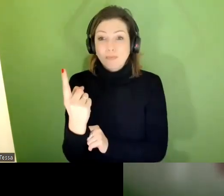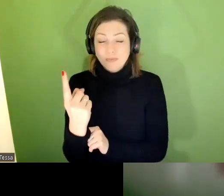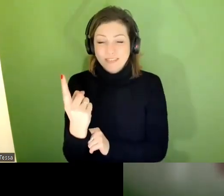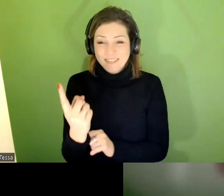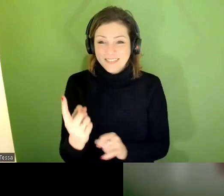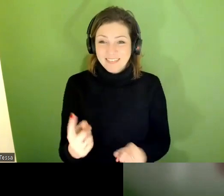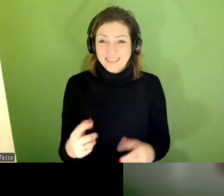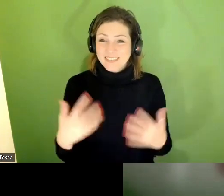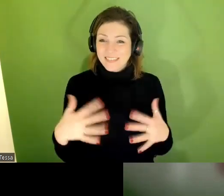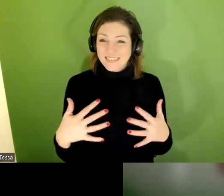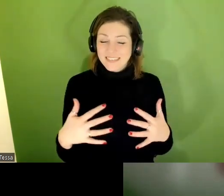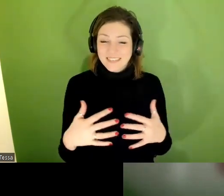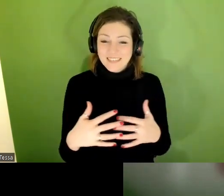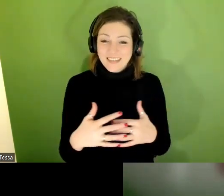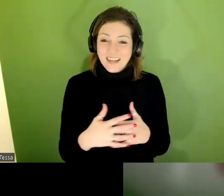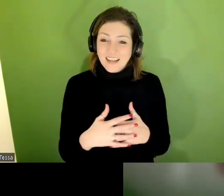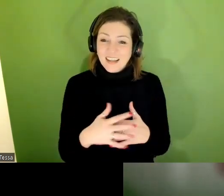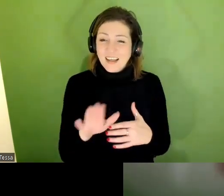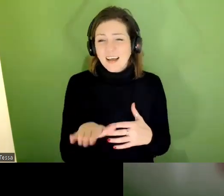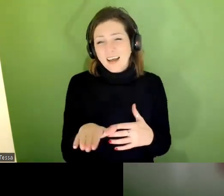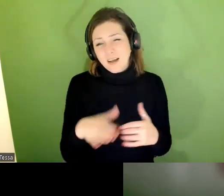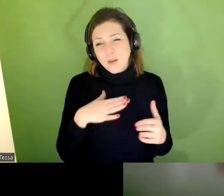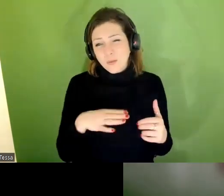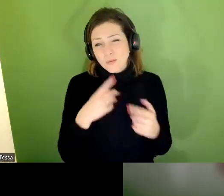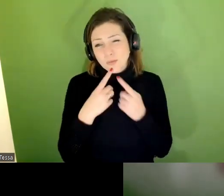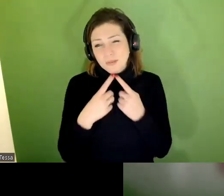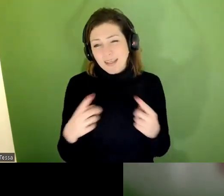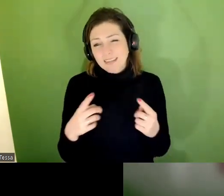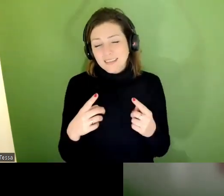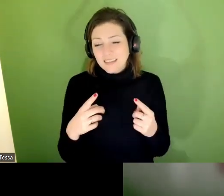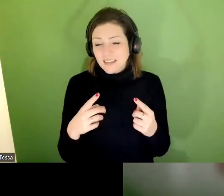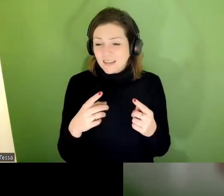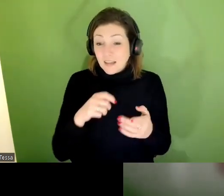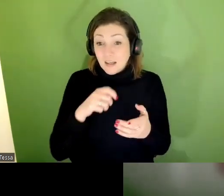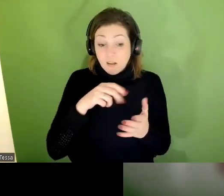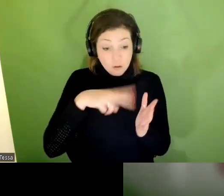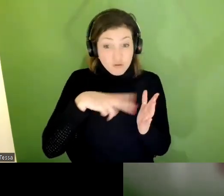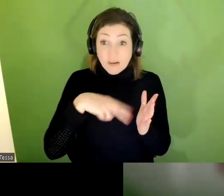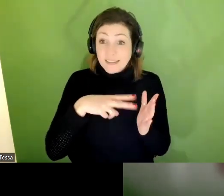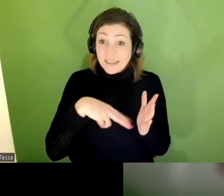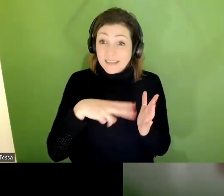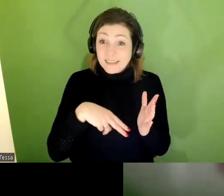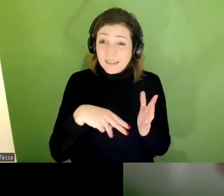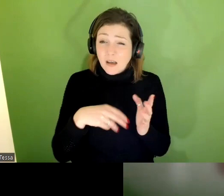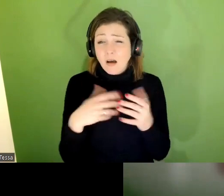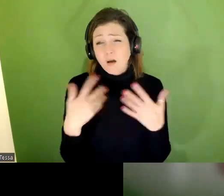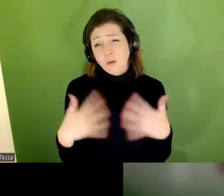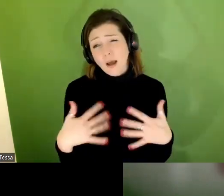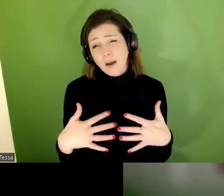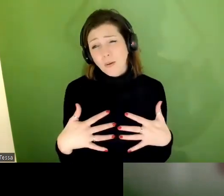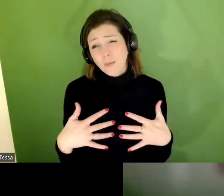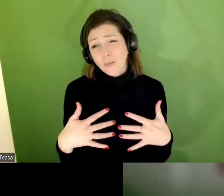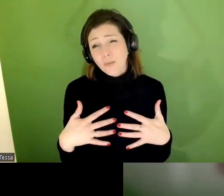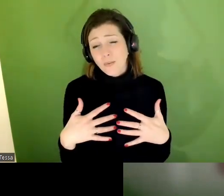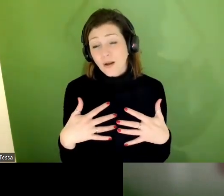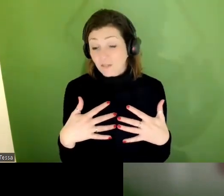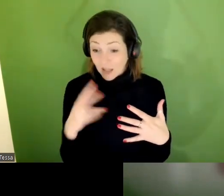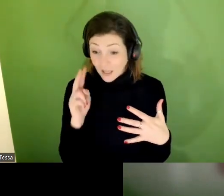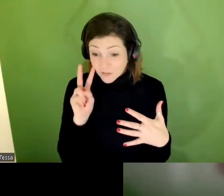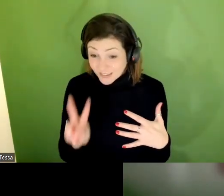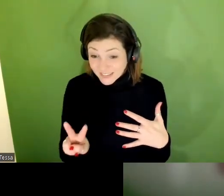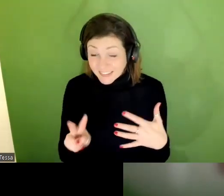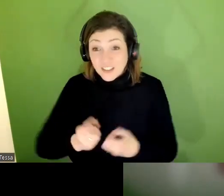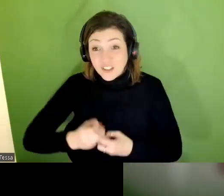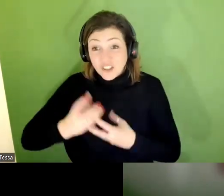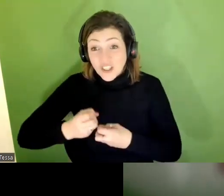the gorgeous readings. They were so wonderful to listen to, and I'm sorry, I only just discovered the chat, so